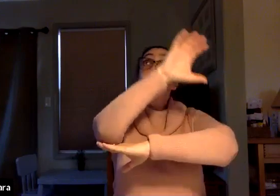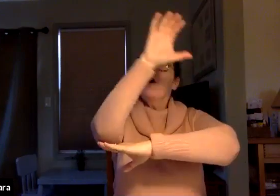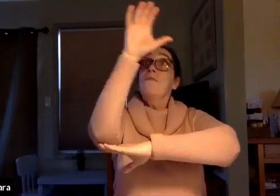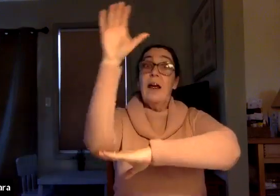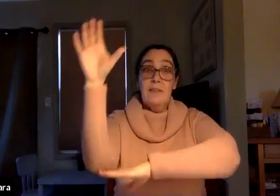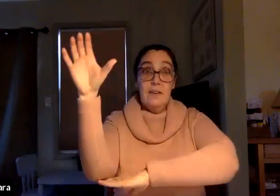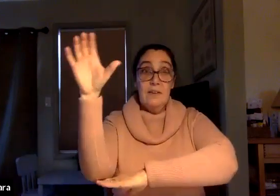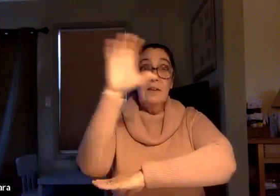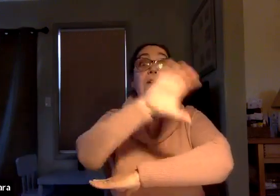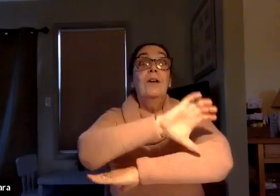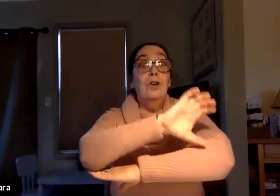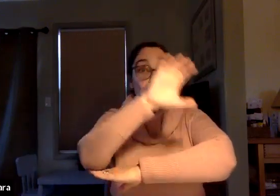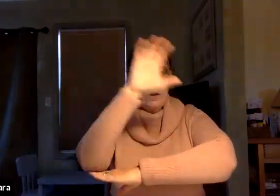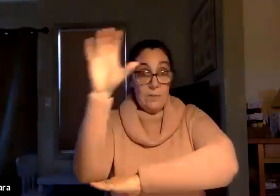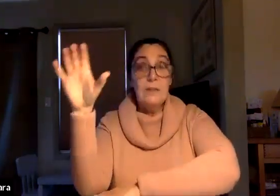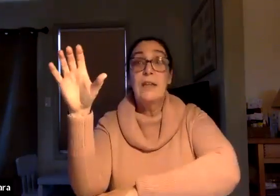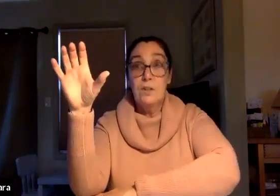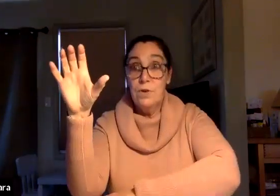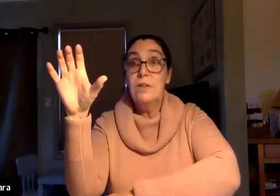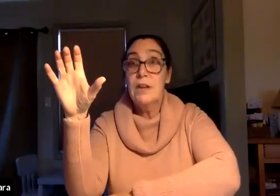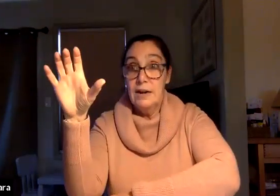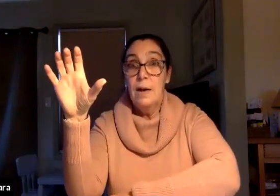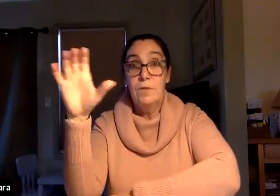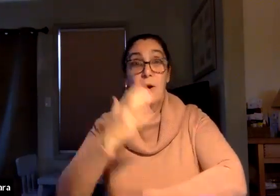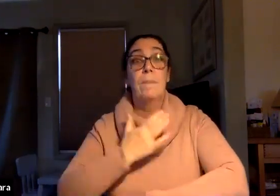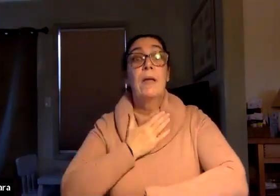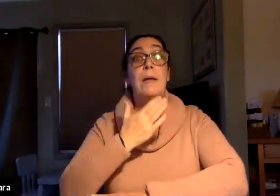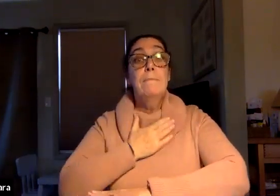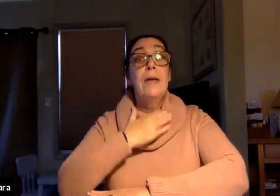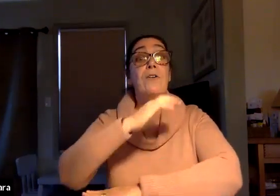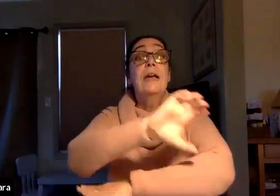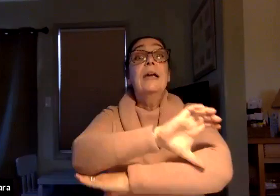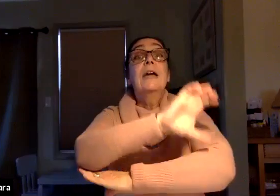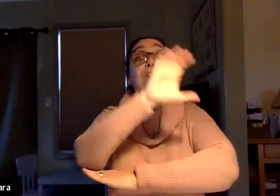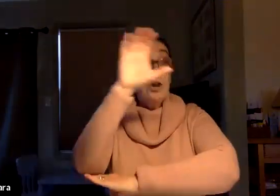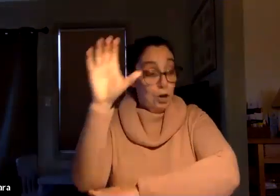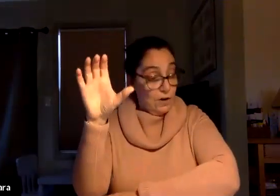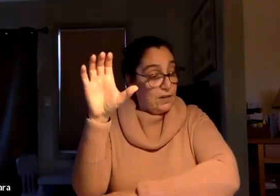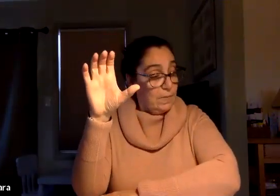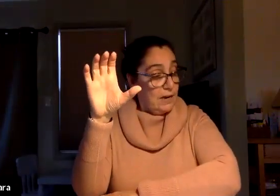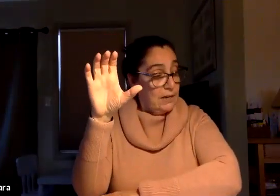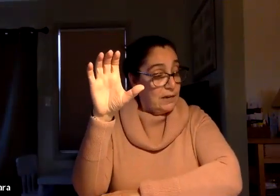star rises. Christmas. That's where the sign comes from. Merry Christmas.